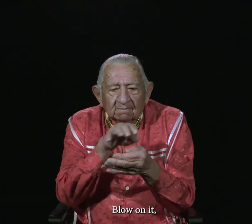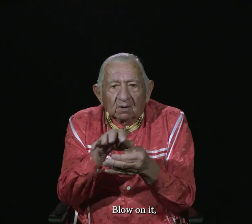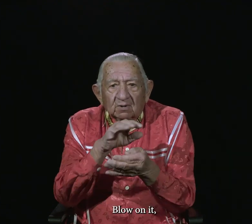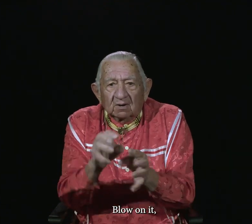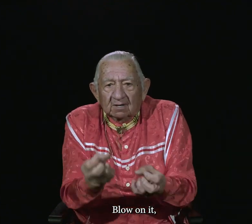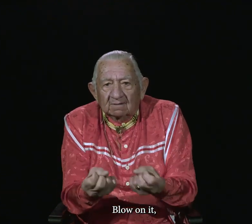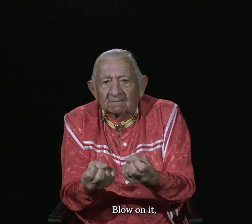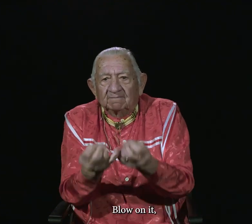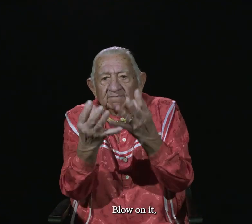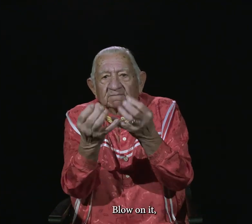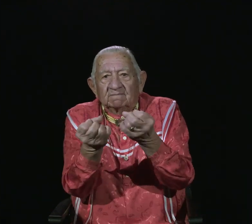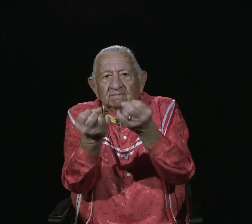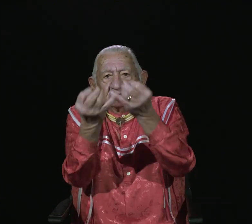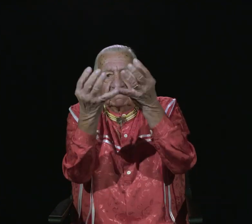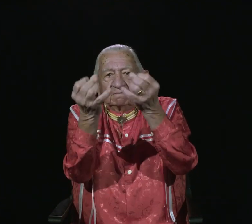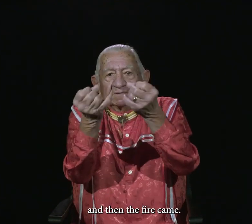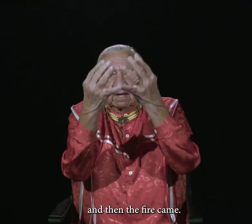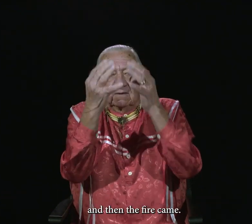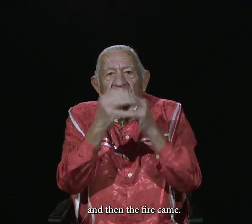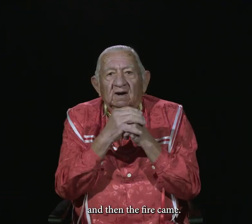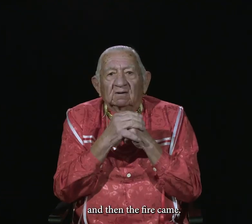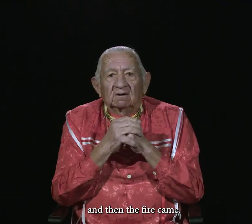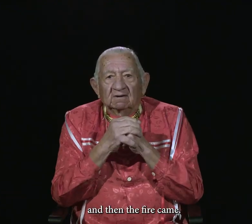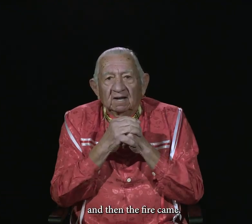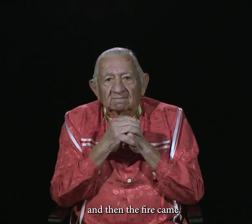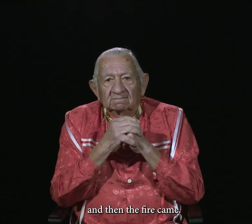blowed on it. Then the fire came.